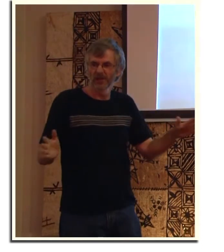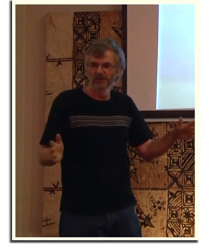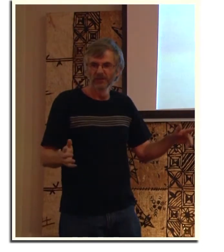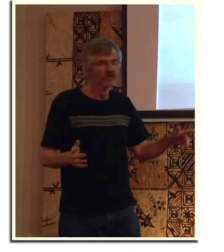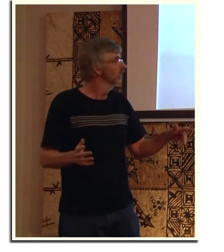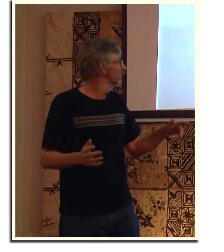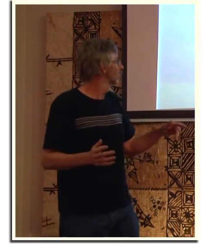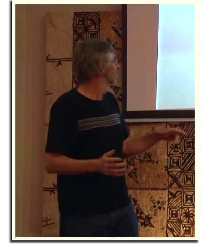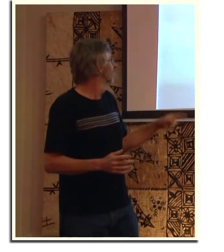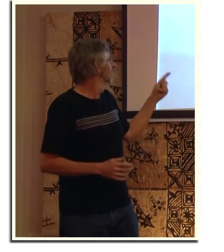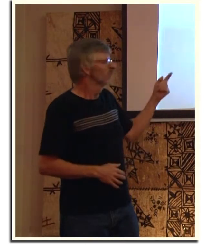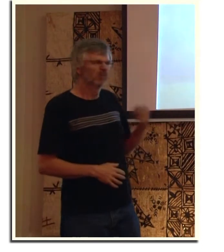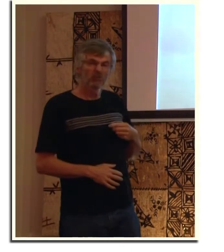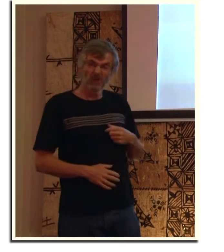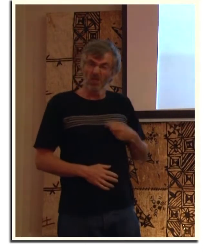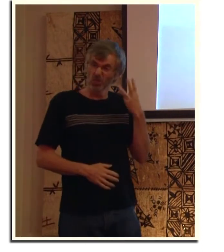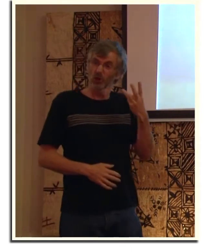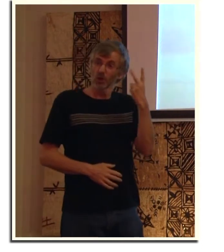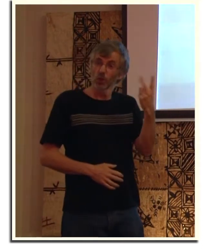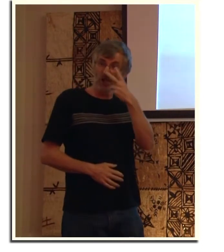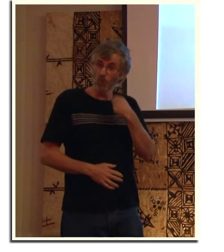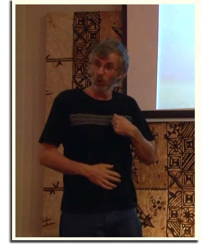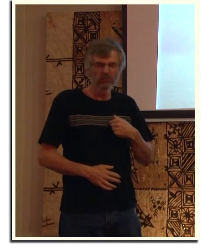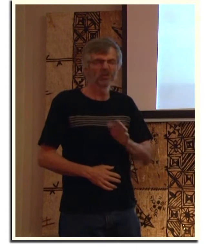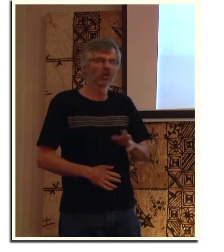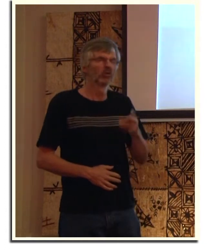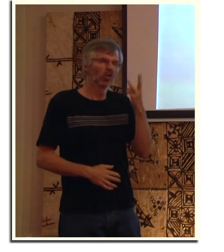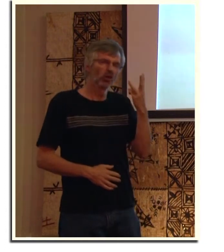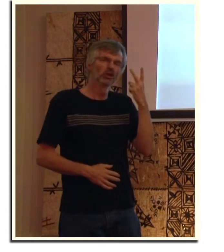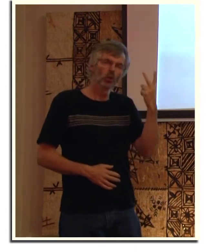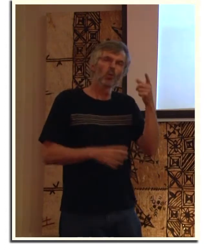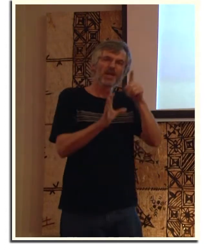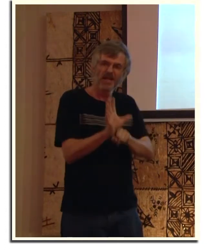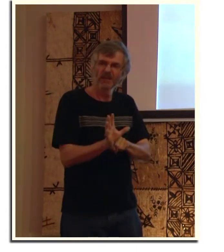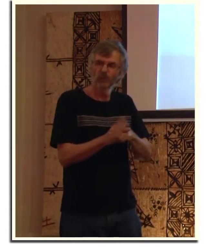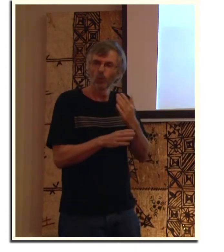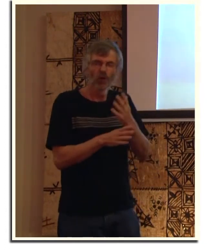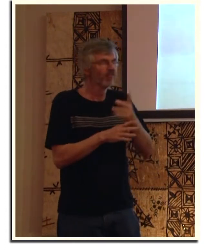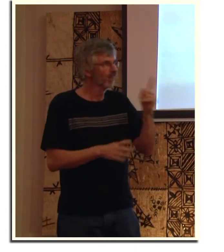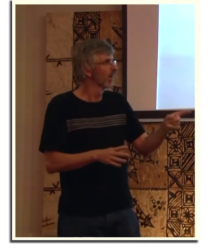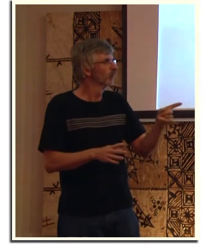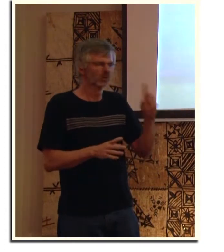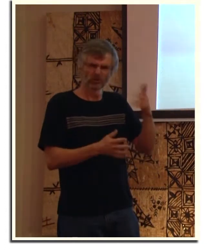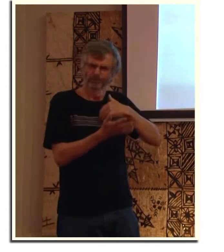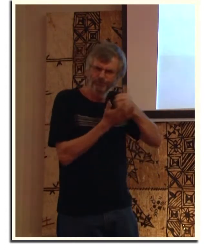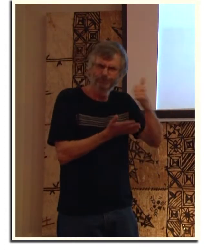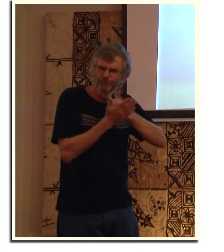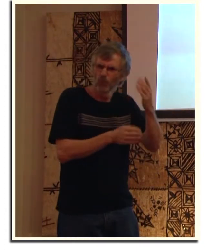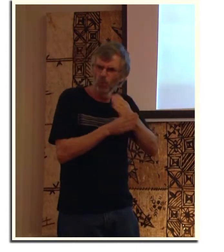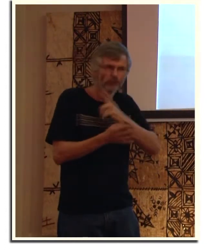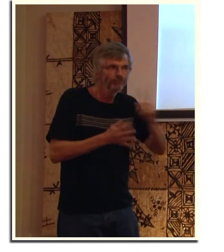anything. I'm not 32 years old, just to let you know. I worked for 32 years as a cabinet